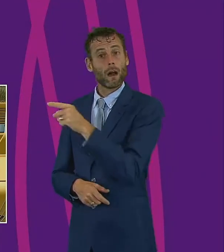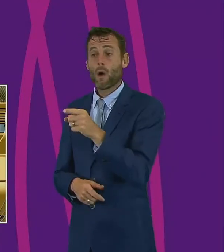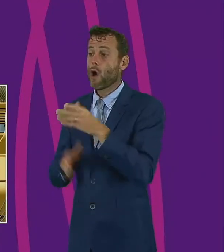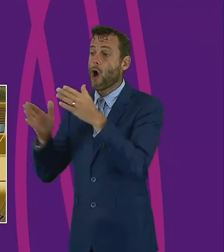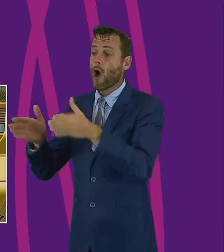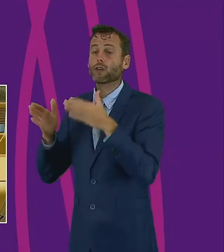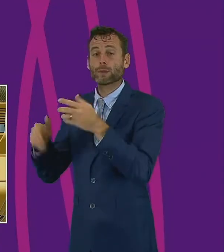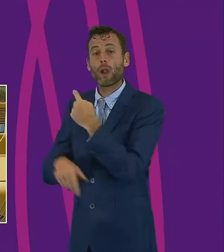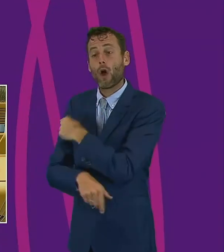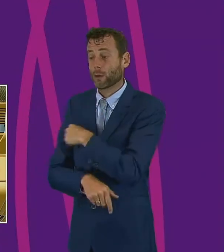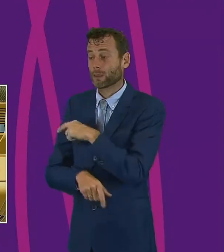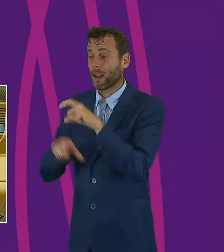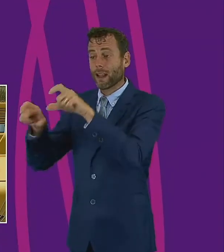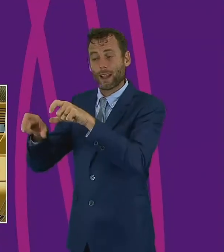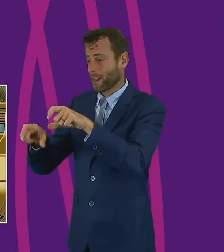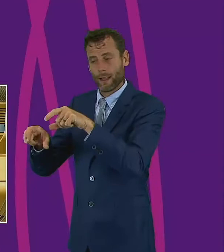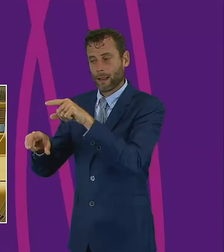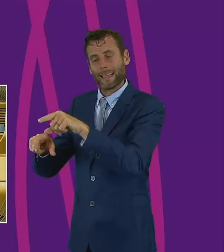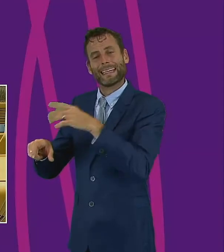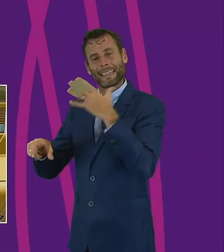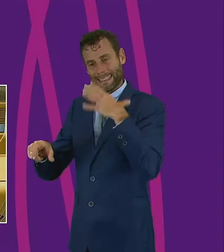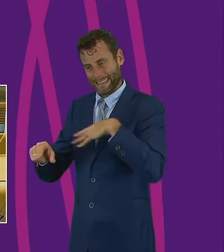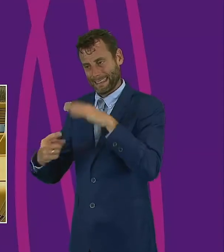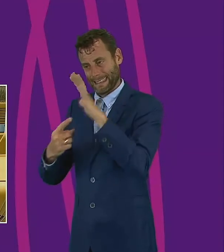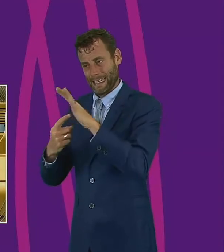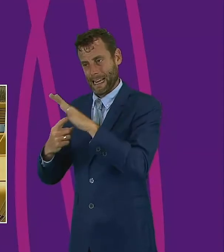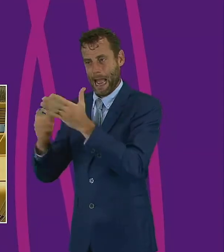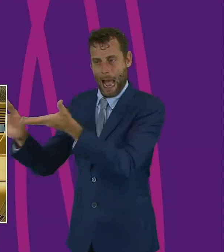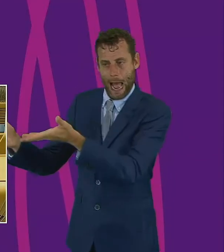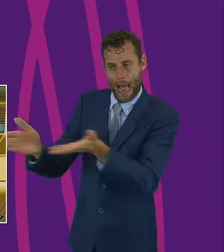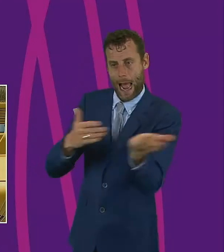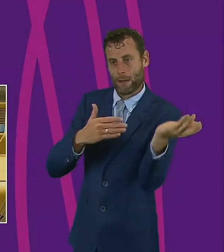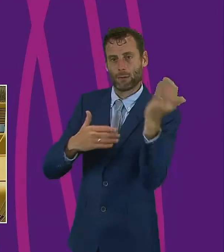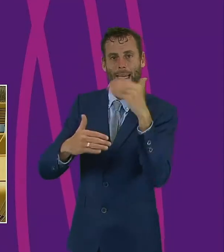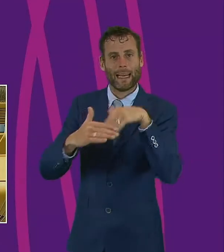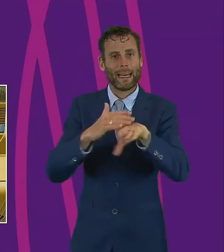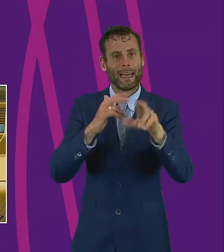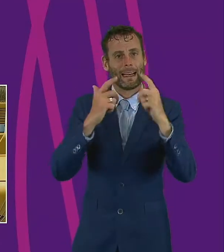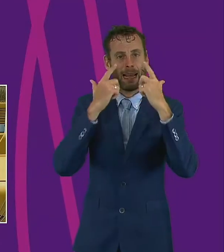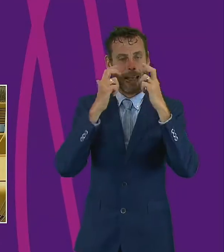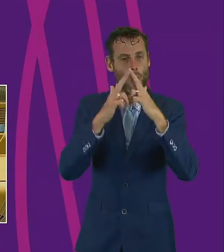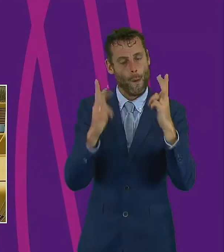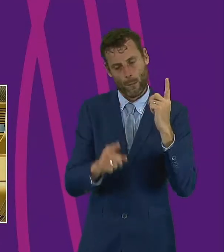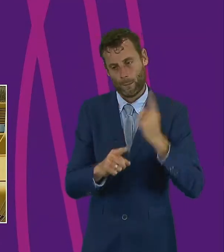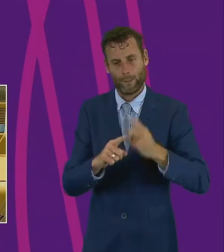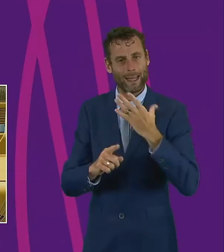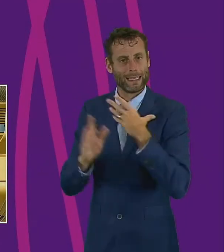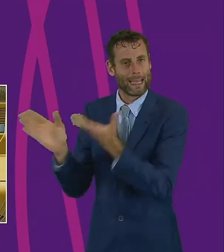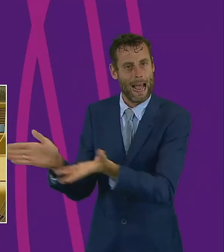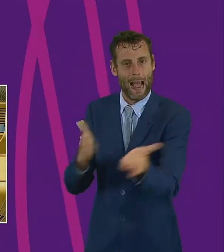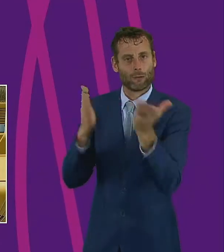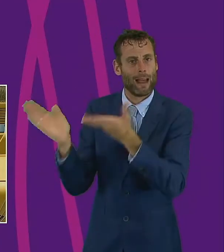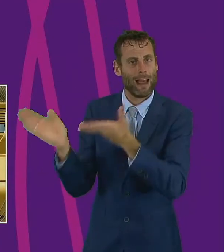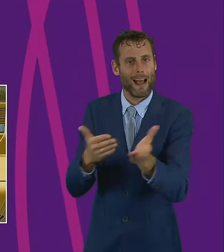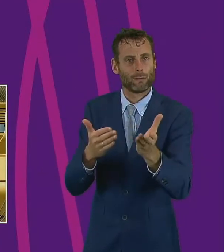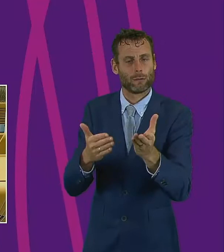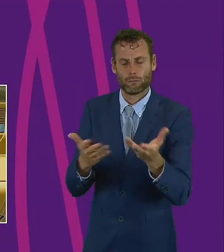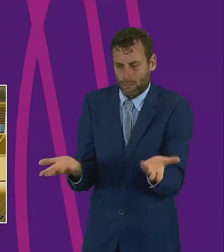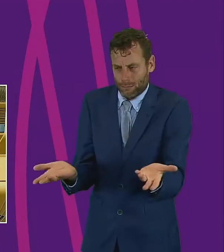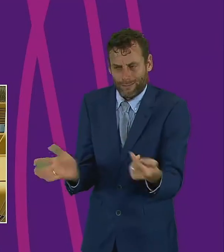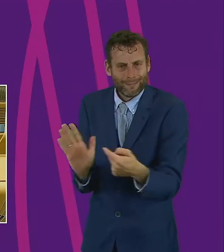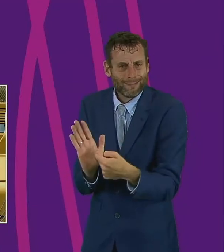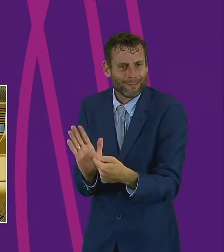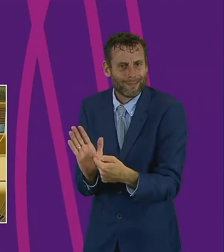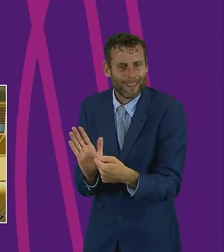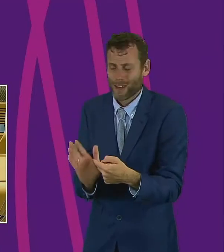about flows out of hospital being not hindered and, where appropriate, expedited. So does the First Minister not understand that people who have